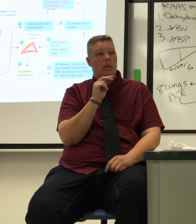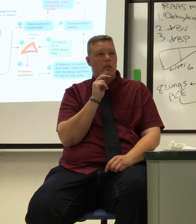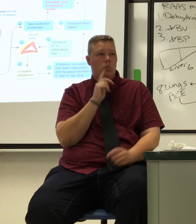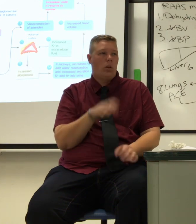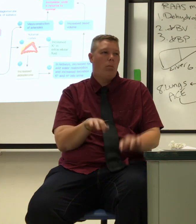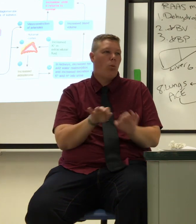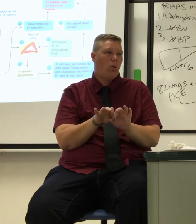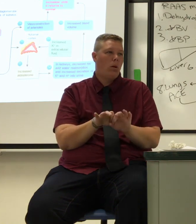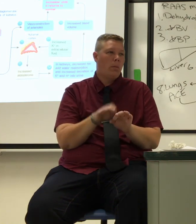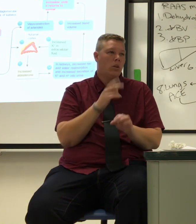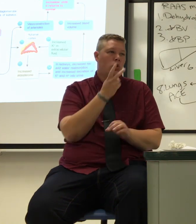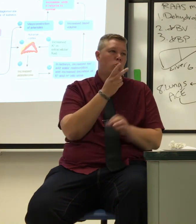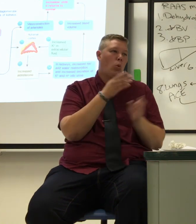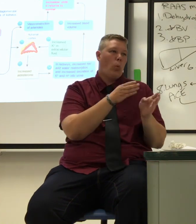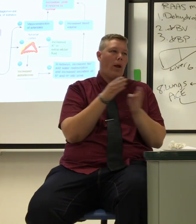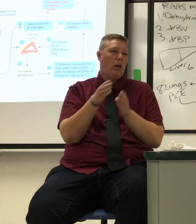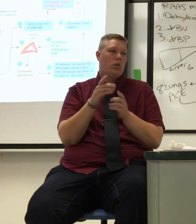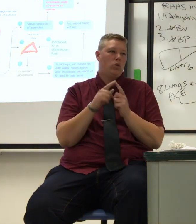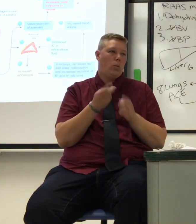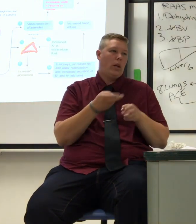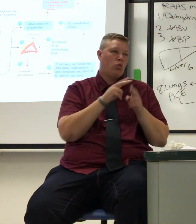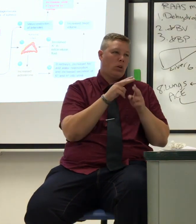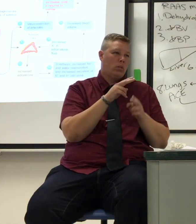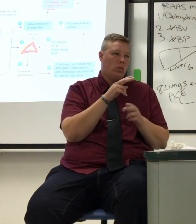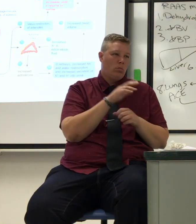ways to increase blood pressure. This